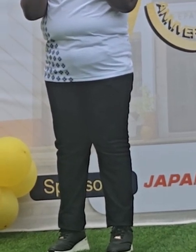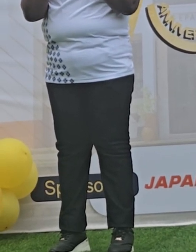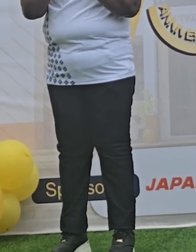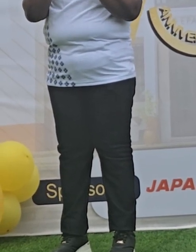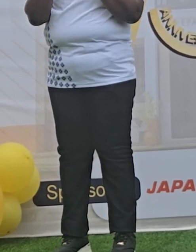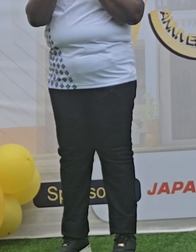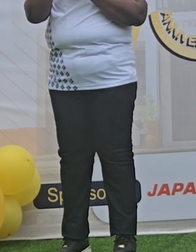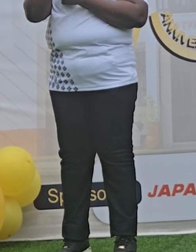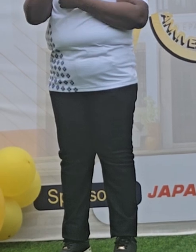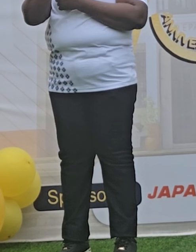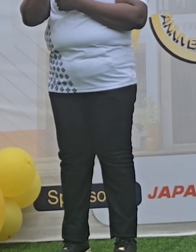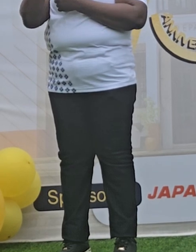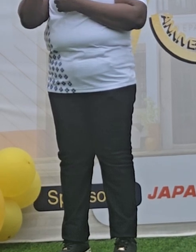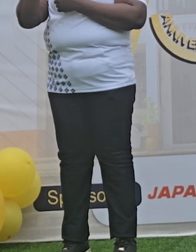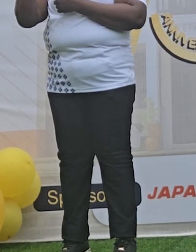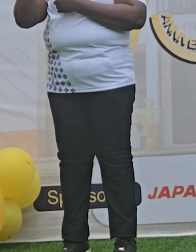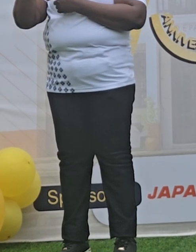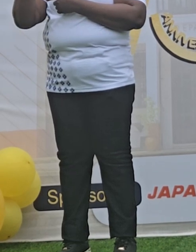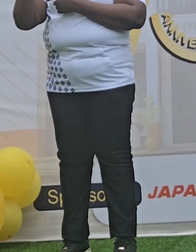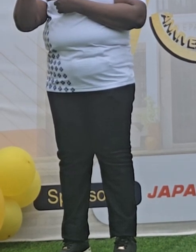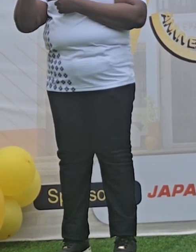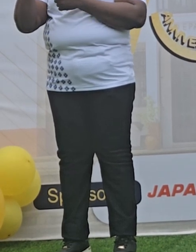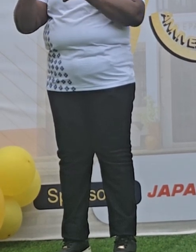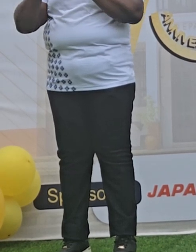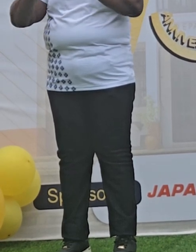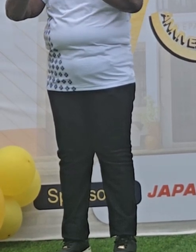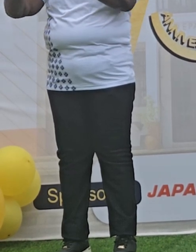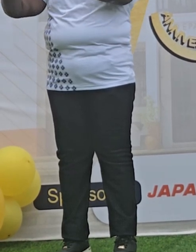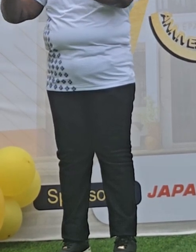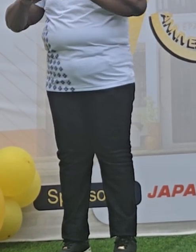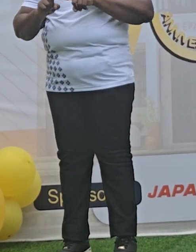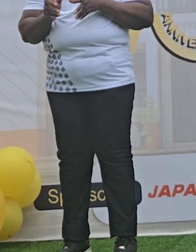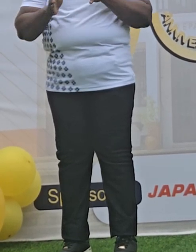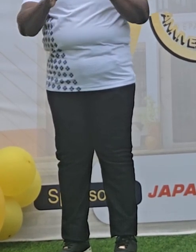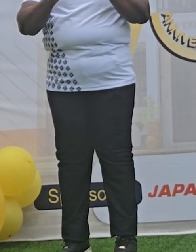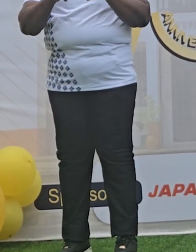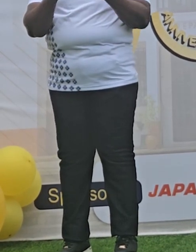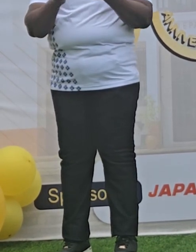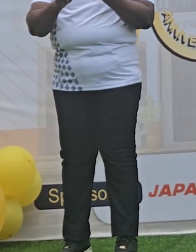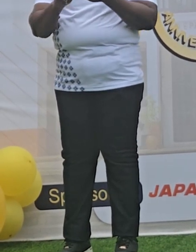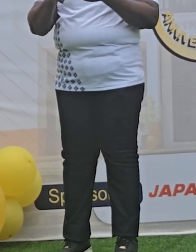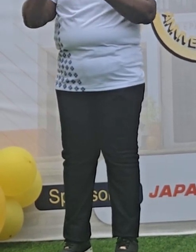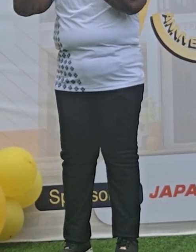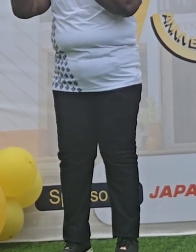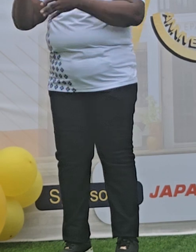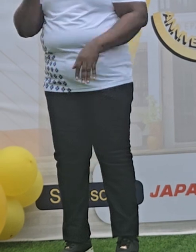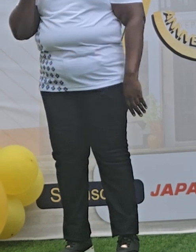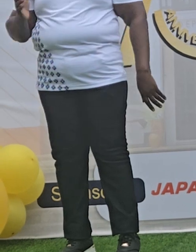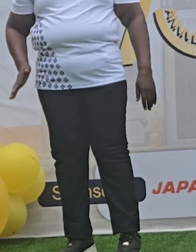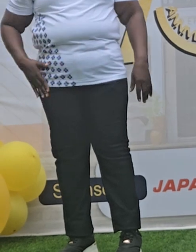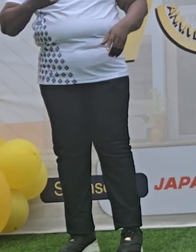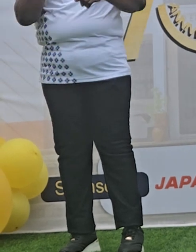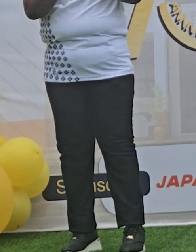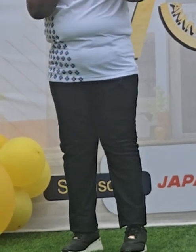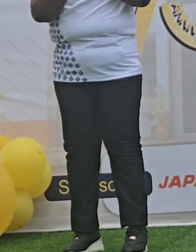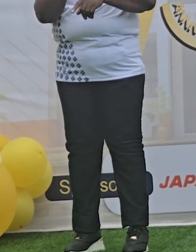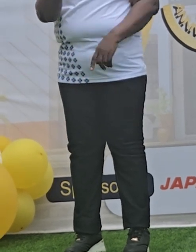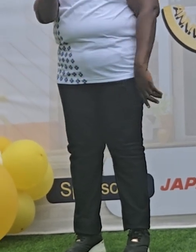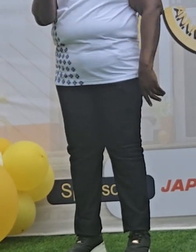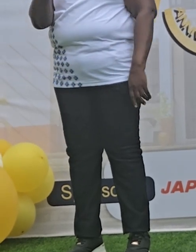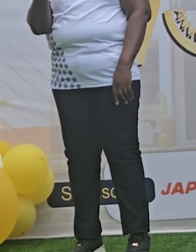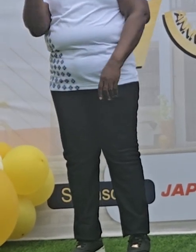social anthropology in many ways. They also didn't like the statistics. They thought it was too much. And when I